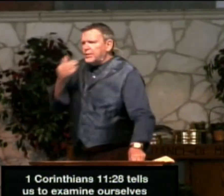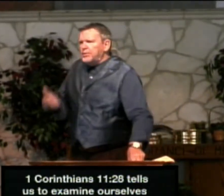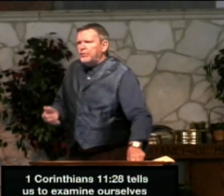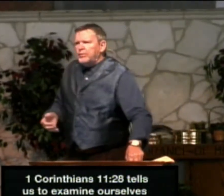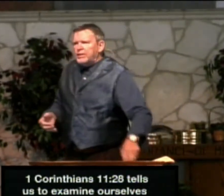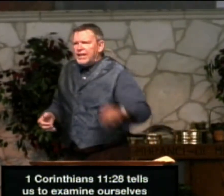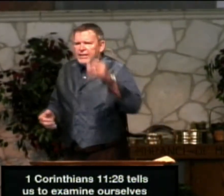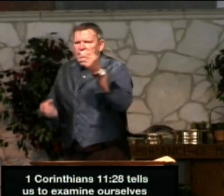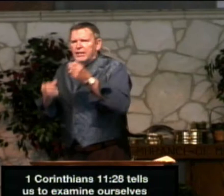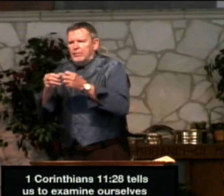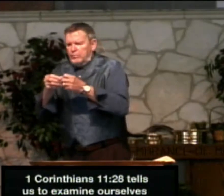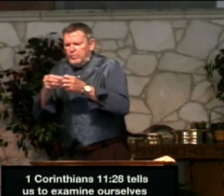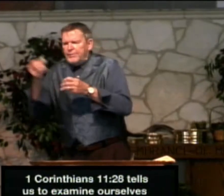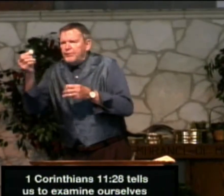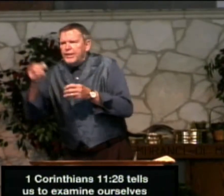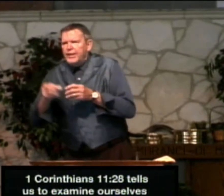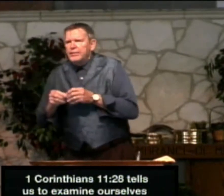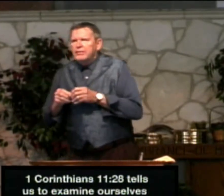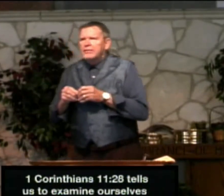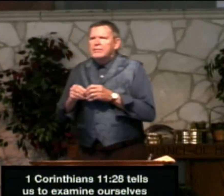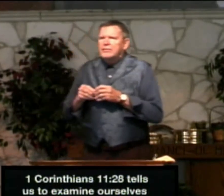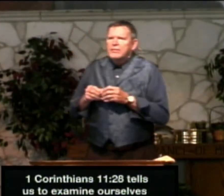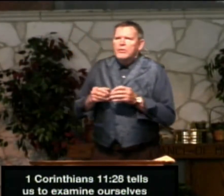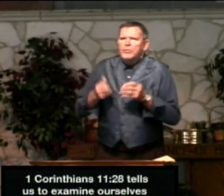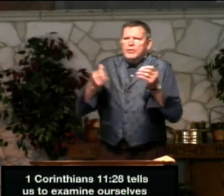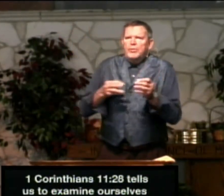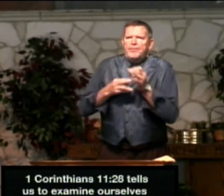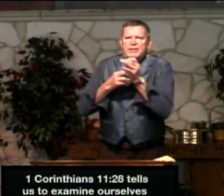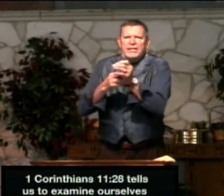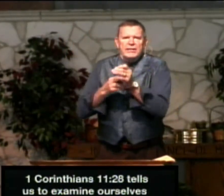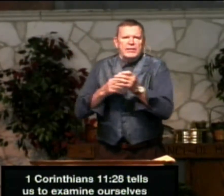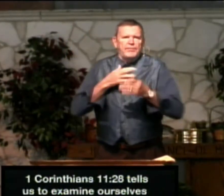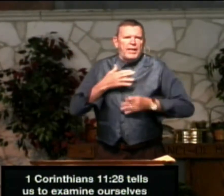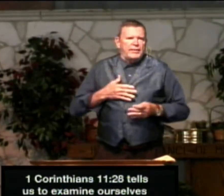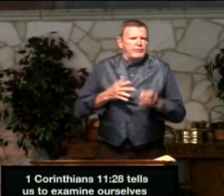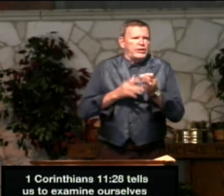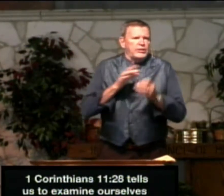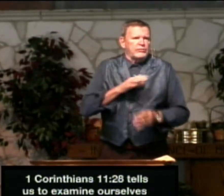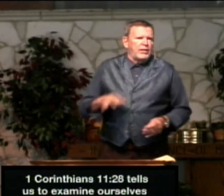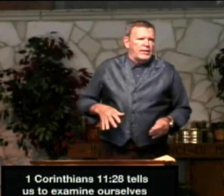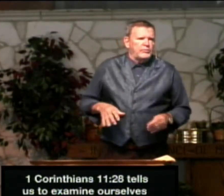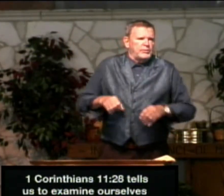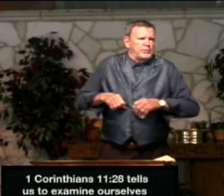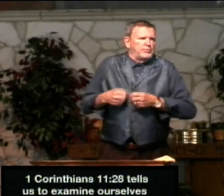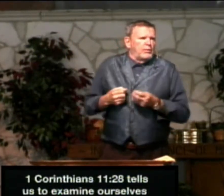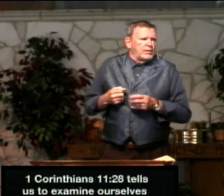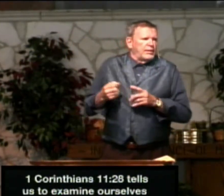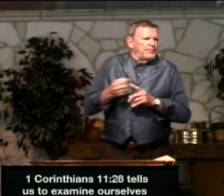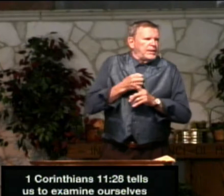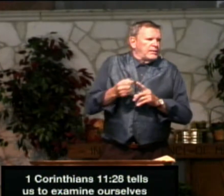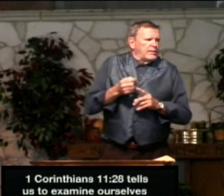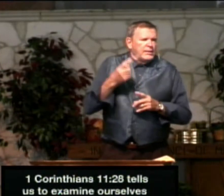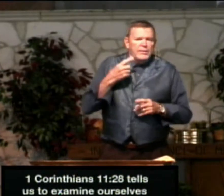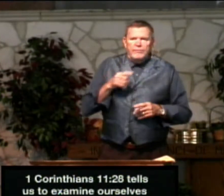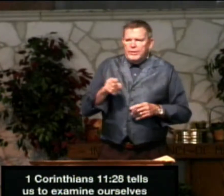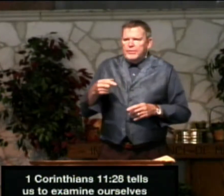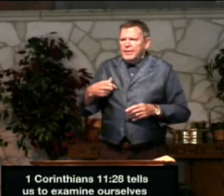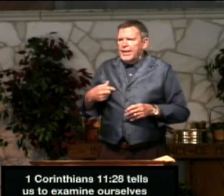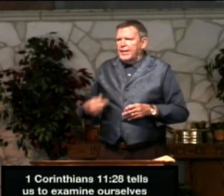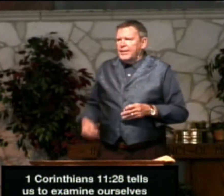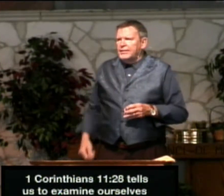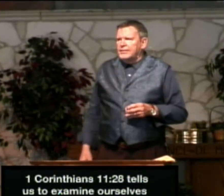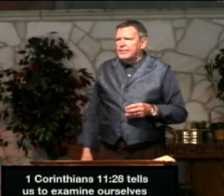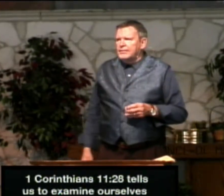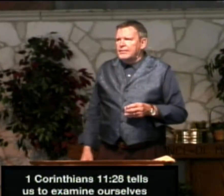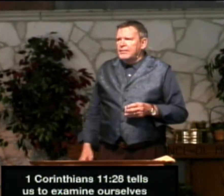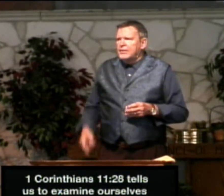take the communion, we take the little wafer here, which represents the body of Jesus Christ, which was broken and beaten for you and